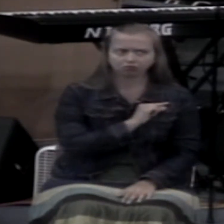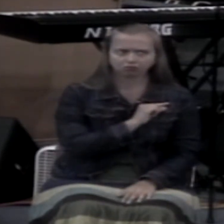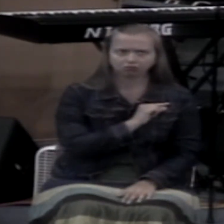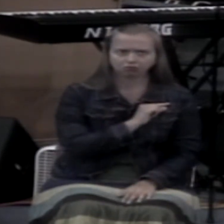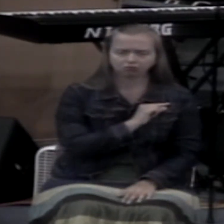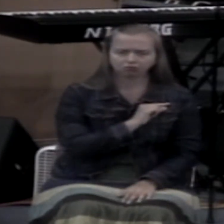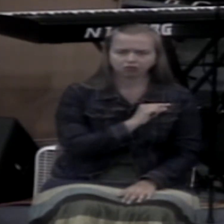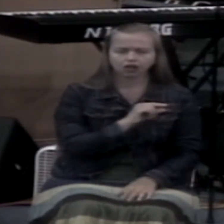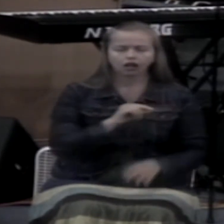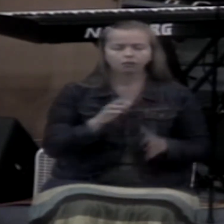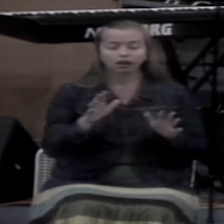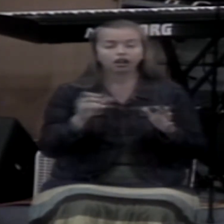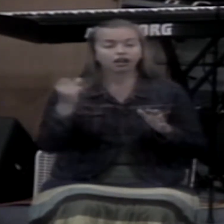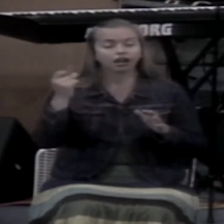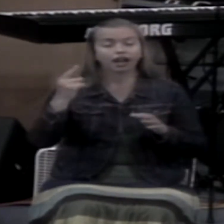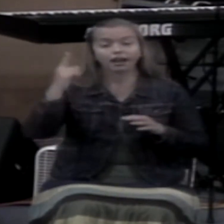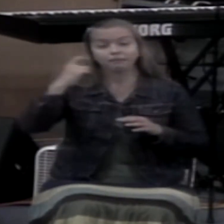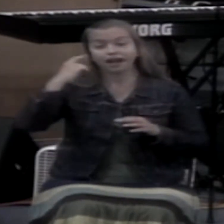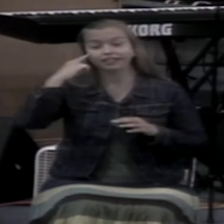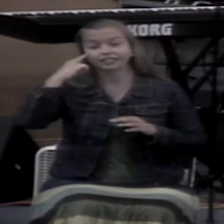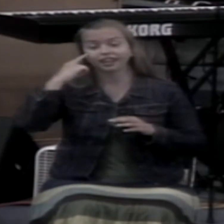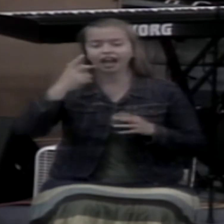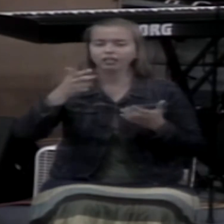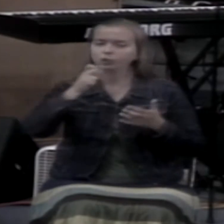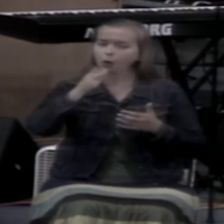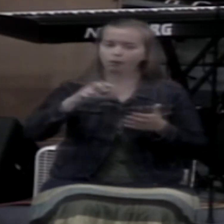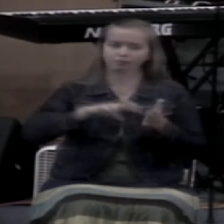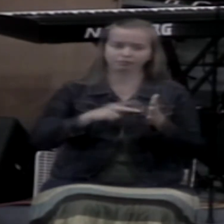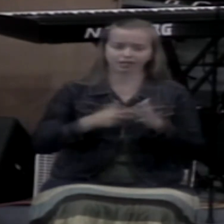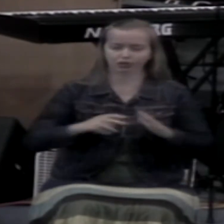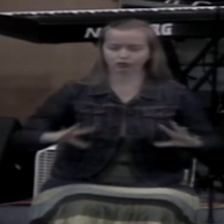century in Madison, we've had over 3,000 new births.